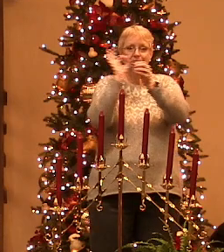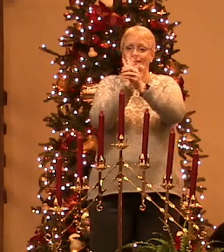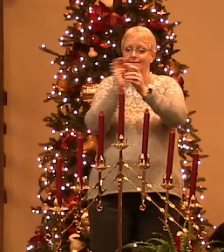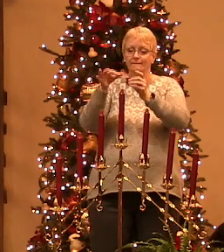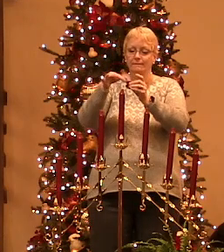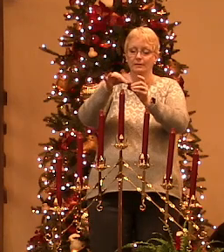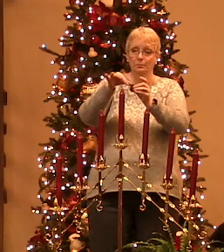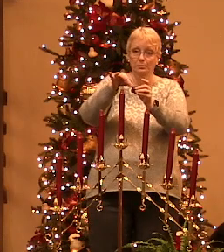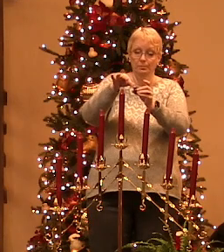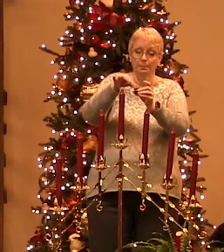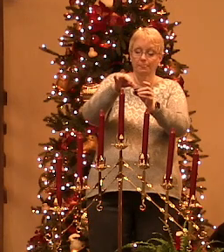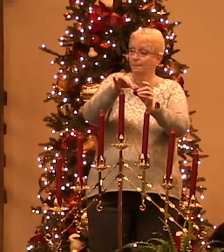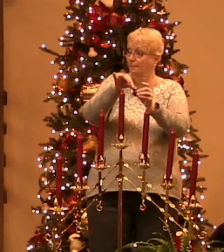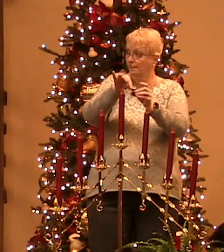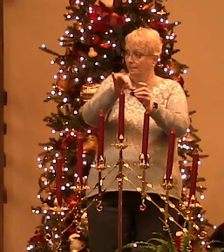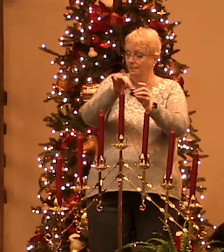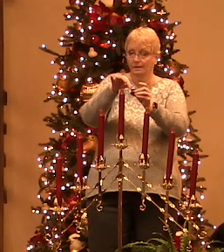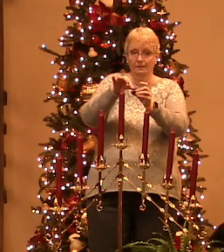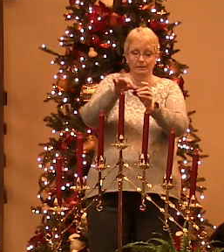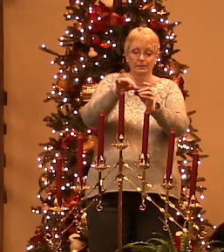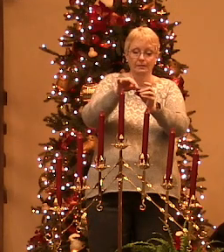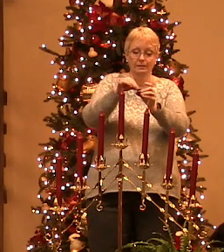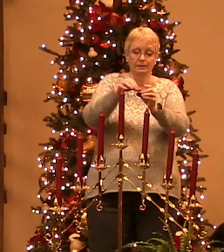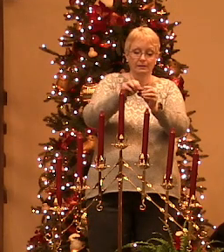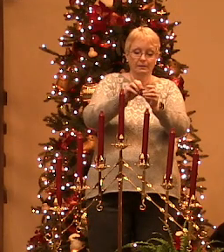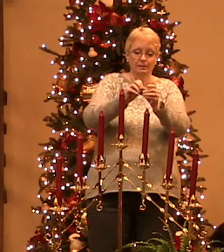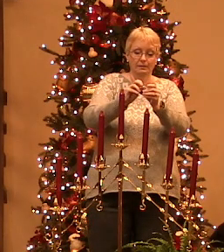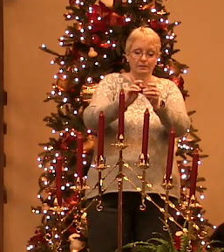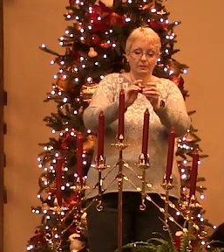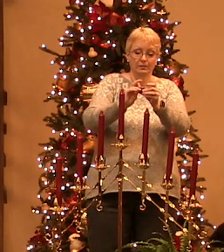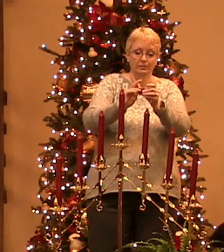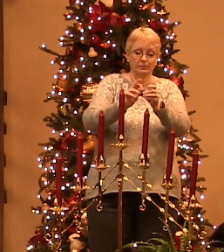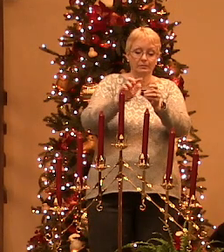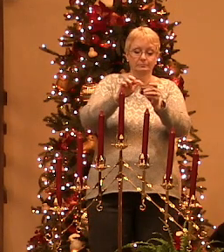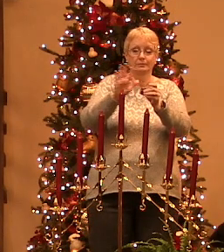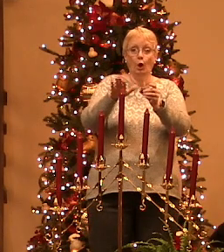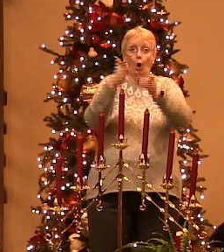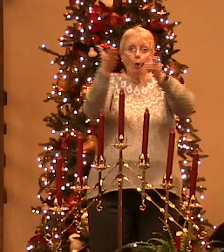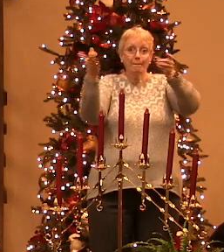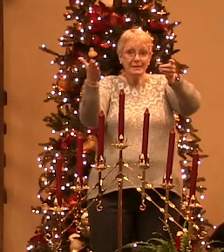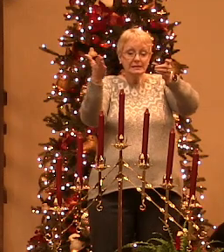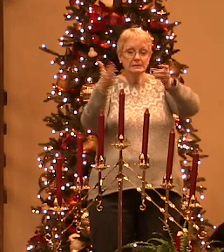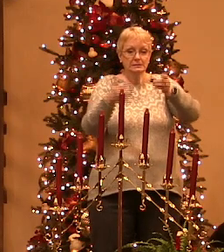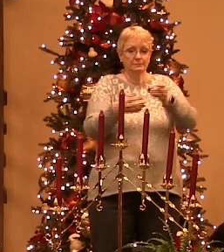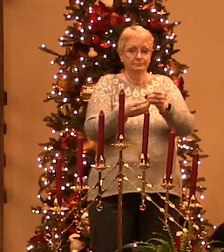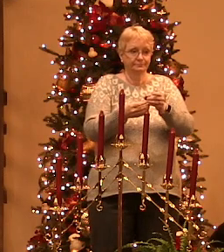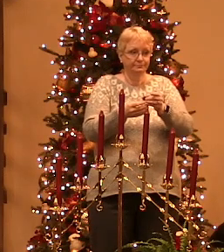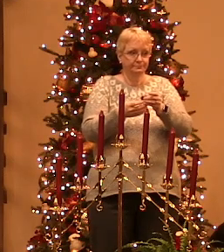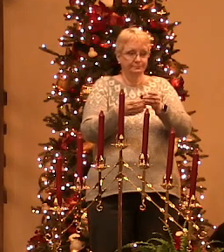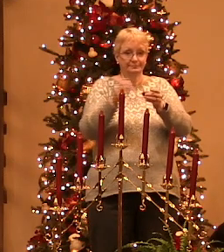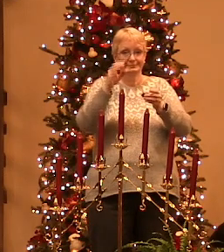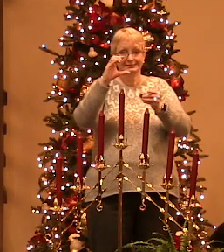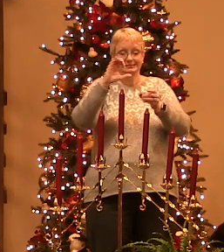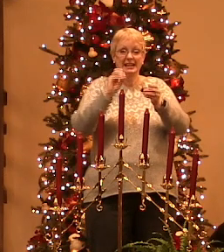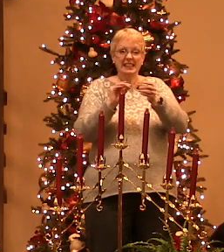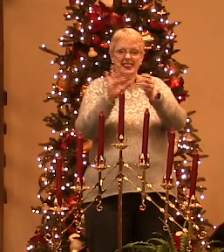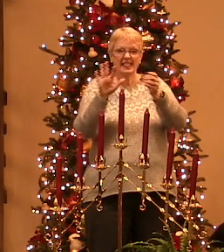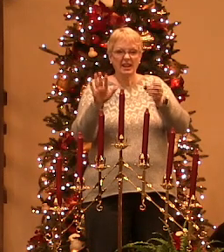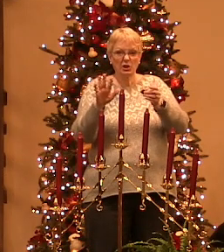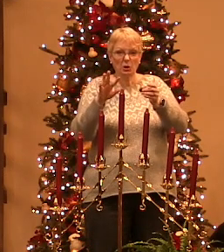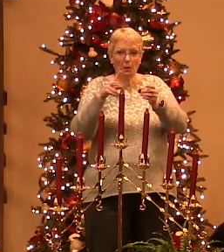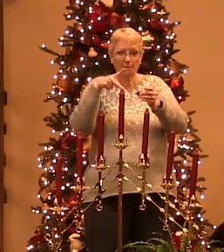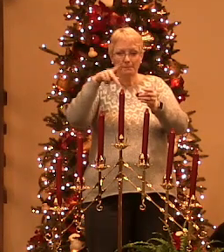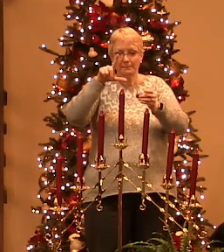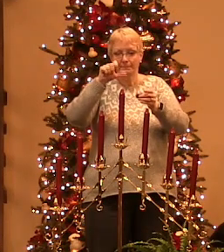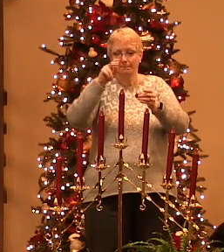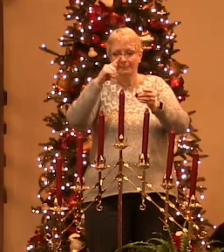pre-peeled the first part. There's two little covers, and one's a little cellophane clear plastic piece right here, and then the